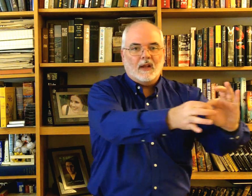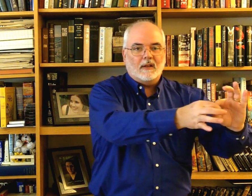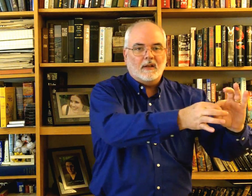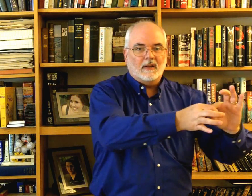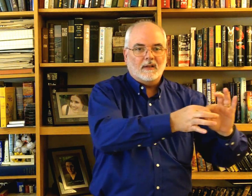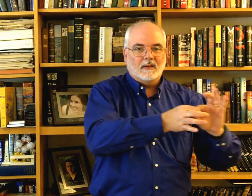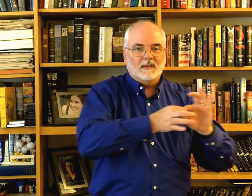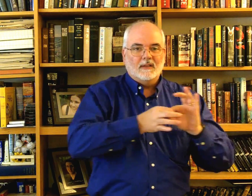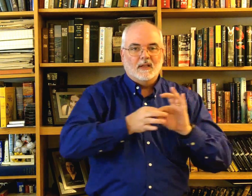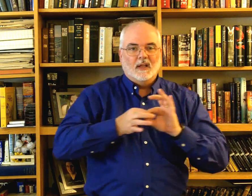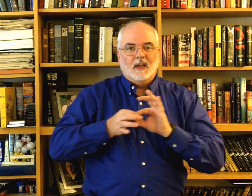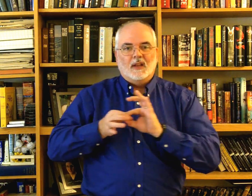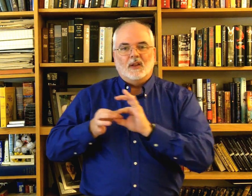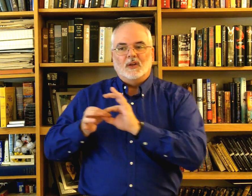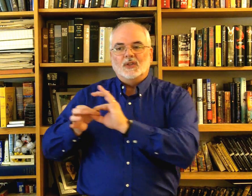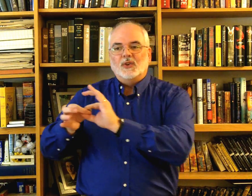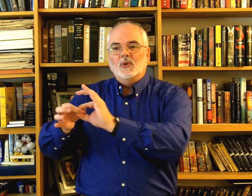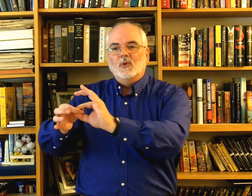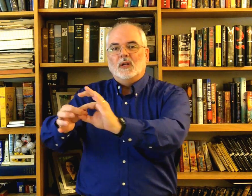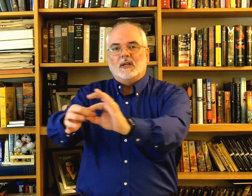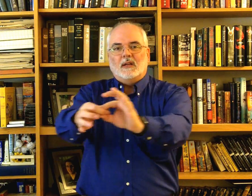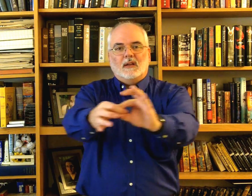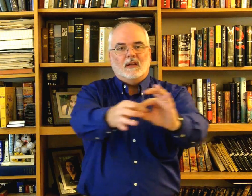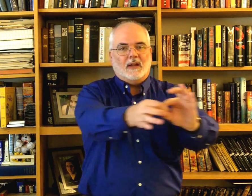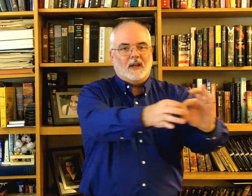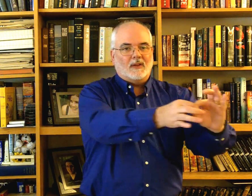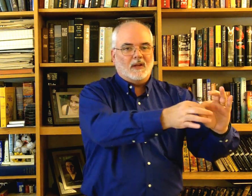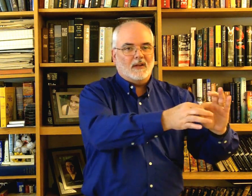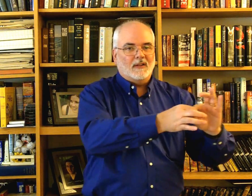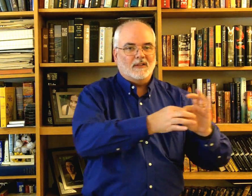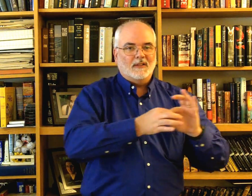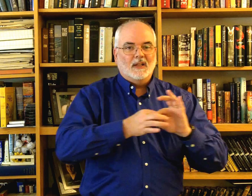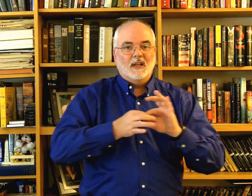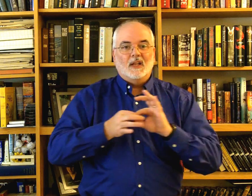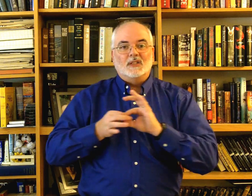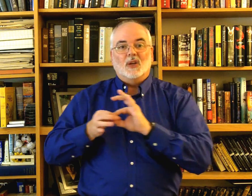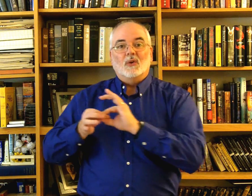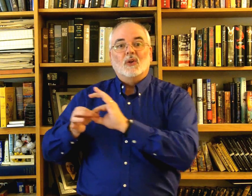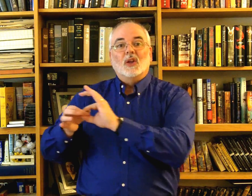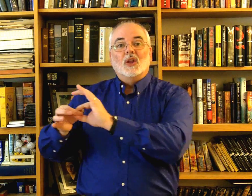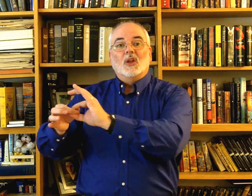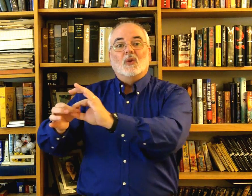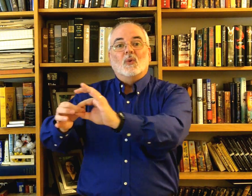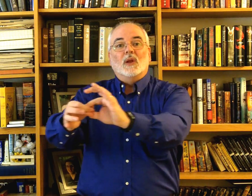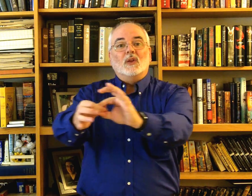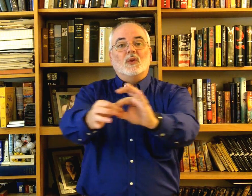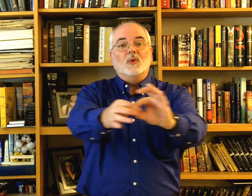connected. There is unity out there. So, when